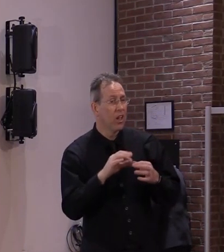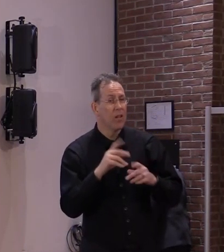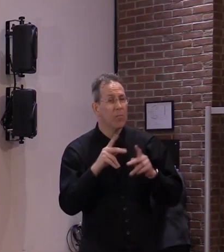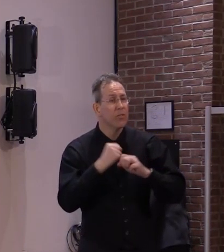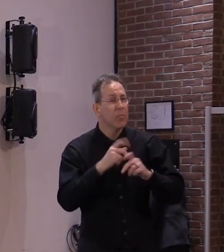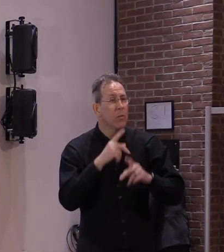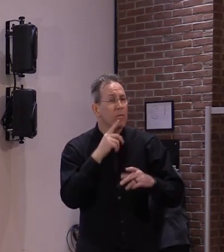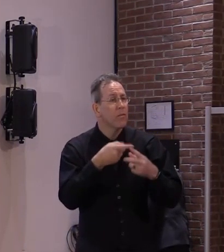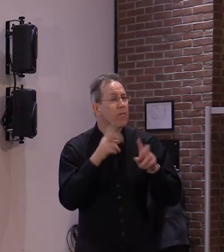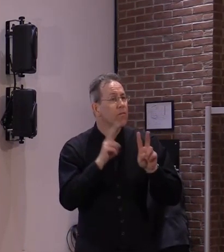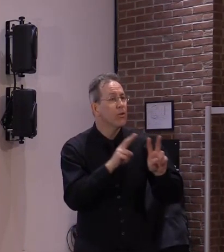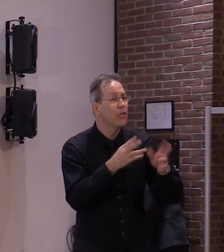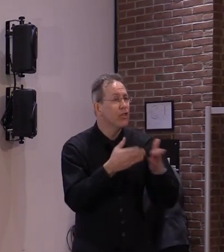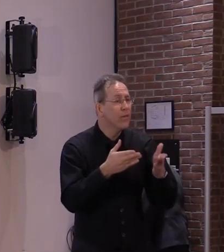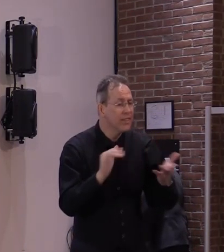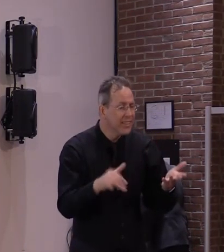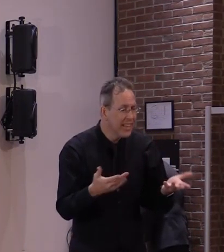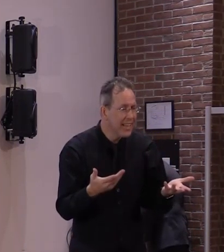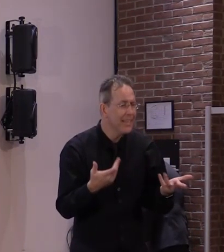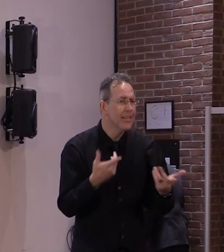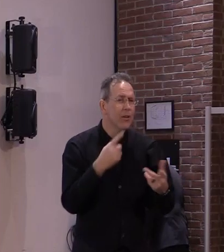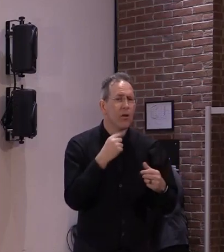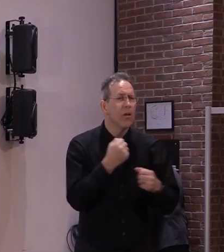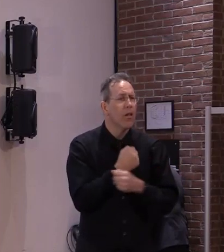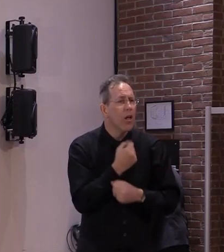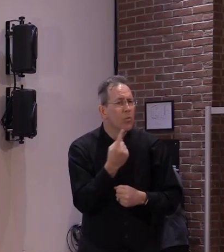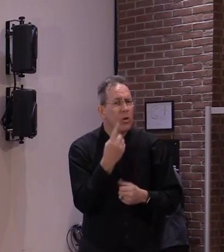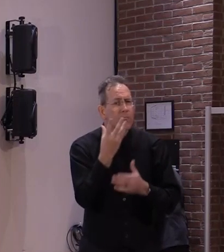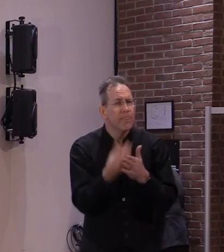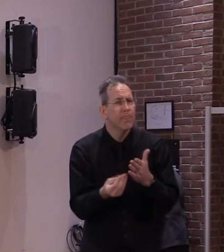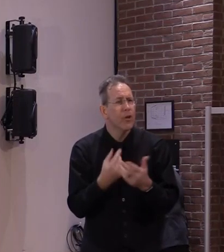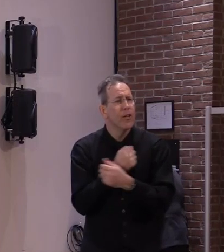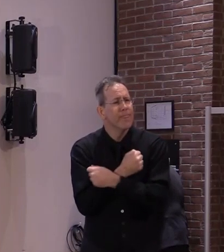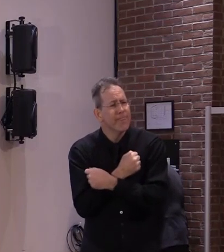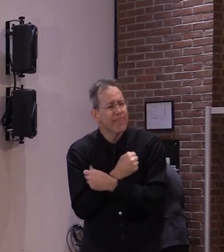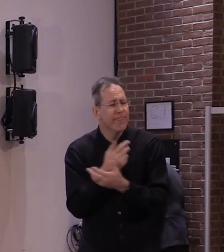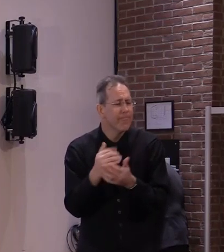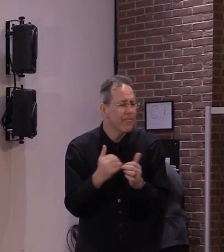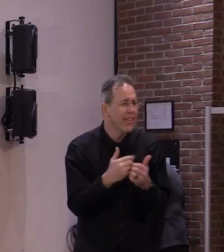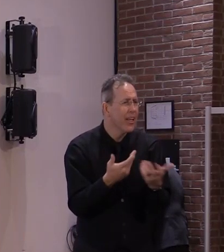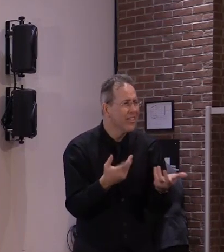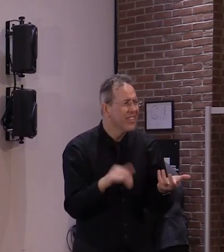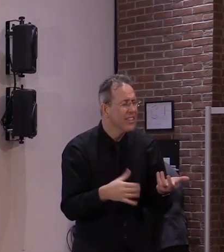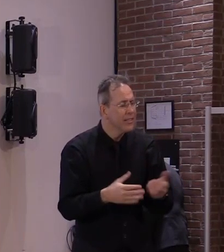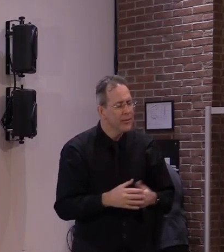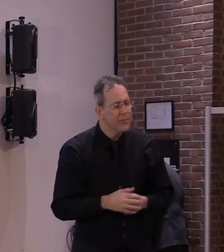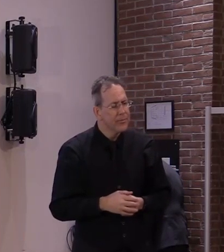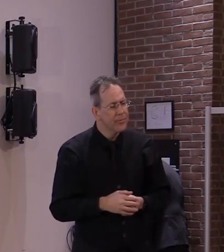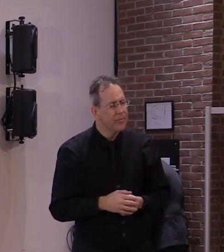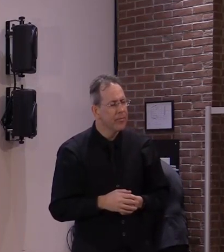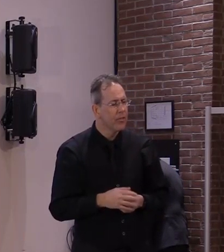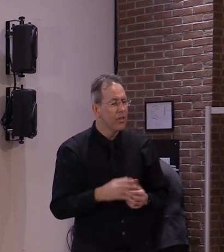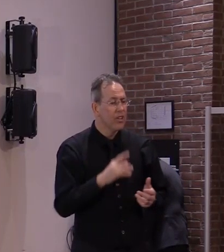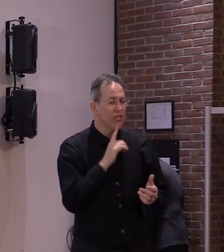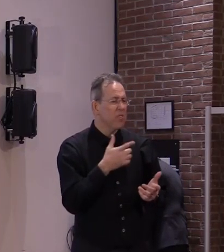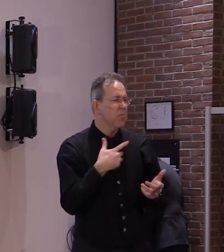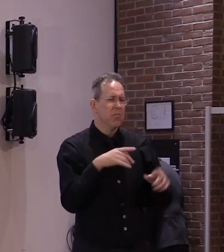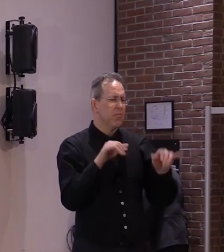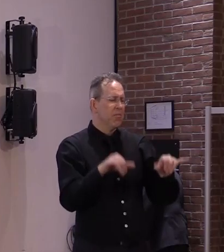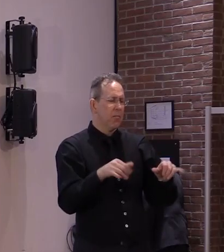regarding a funeral, the guidance really doesn't change from what we tell people to do every day, with